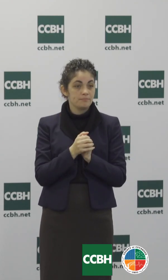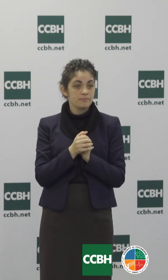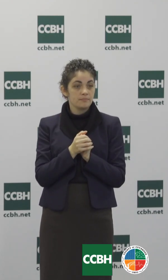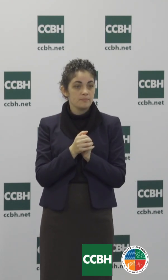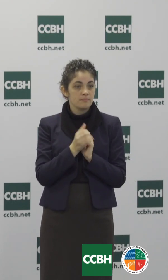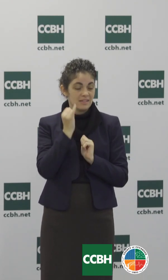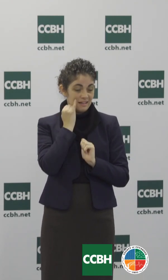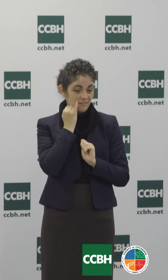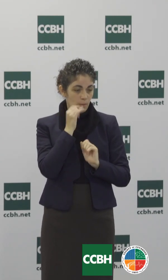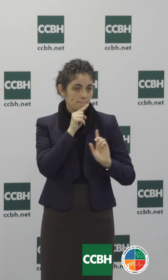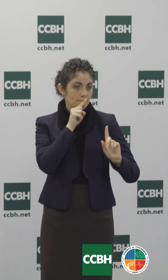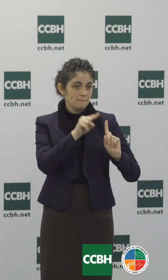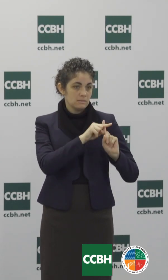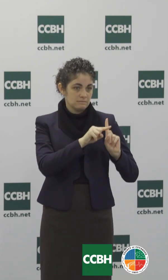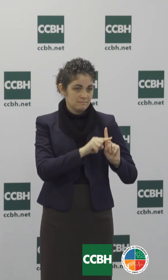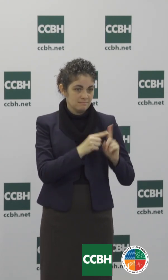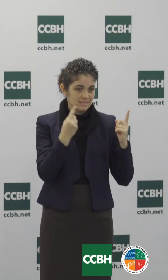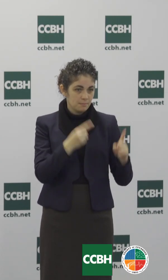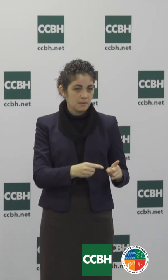facilities. And